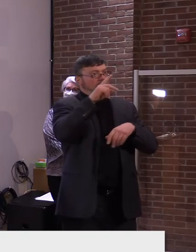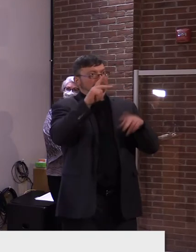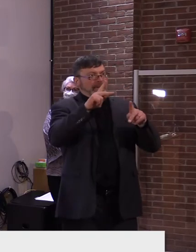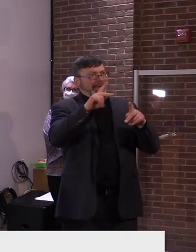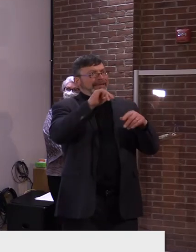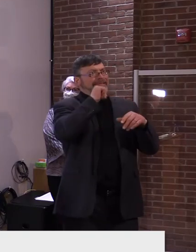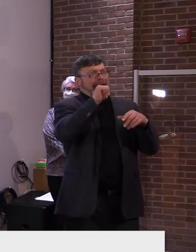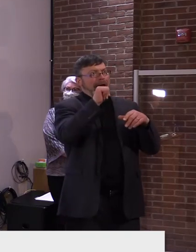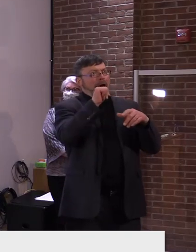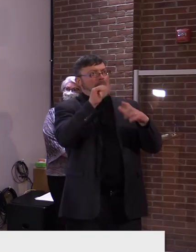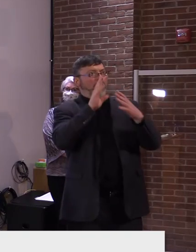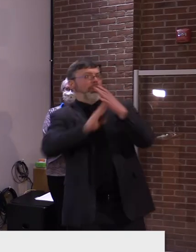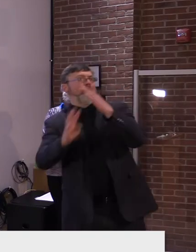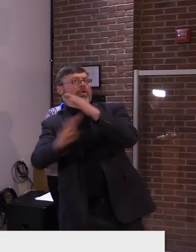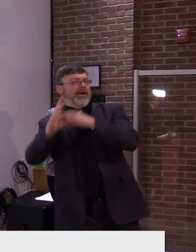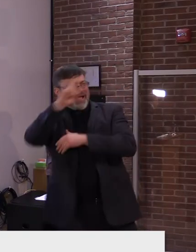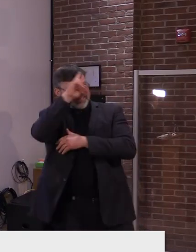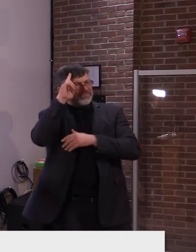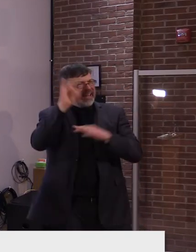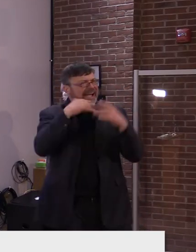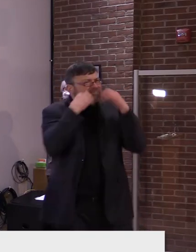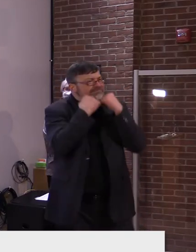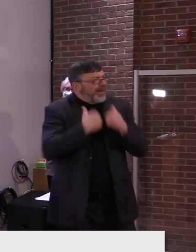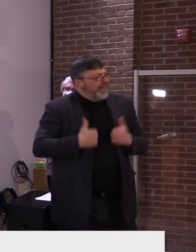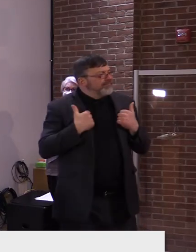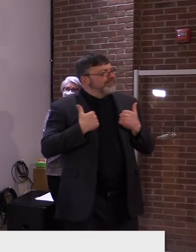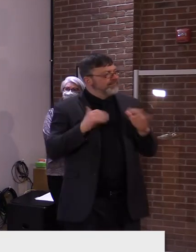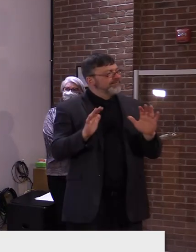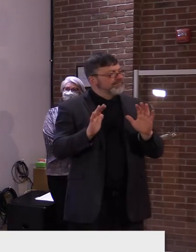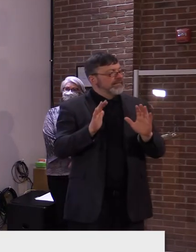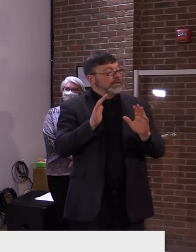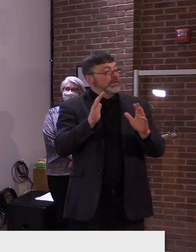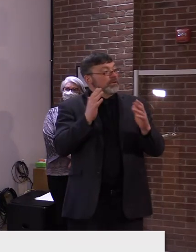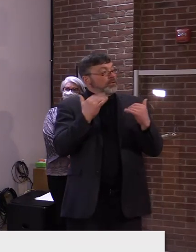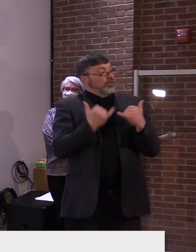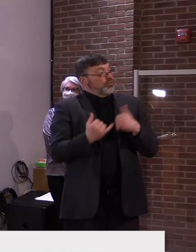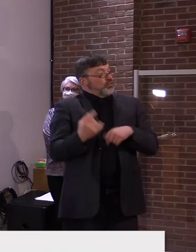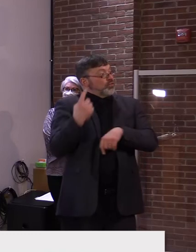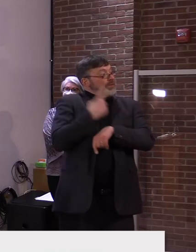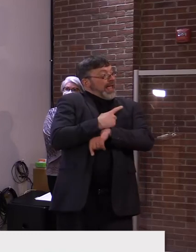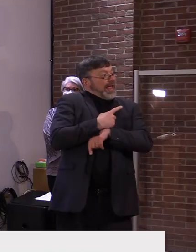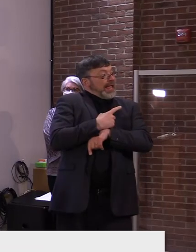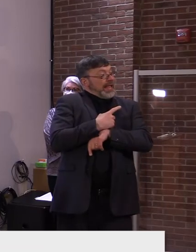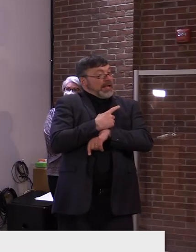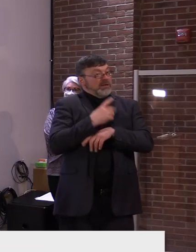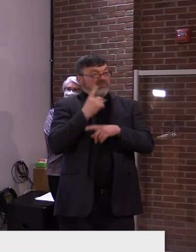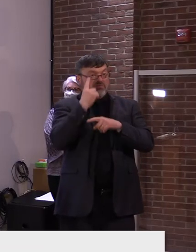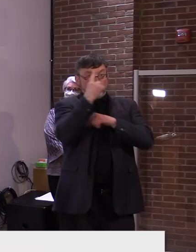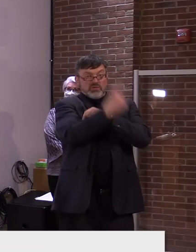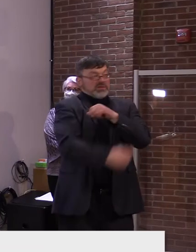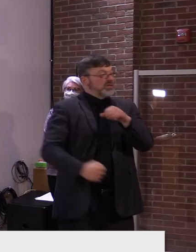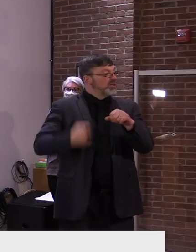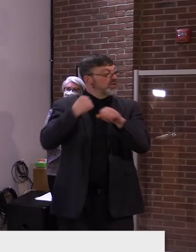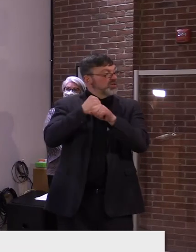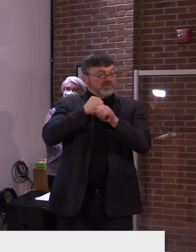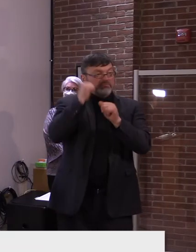know, especially today, when you reflect on the 217 people we've lost, the Vermonters we've